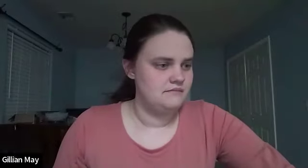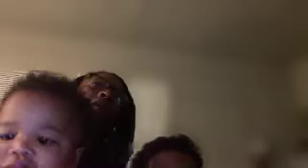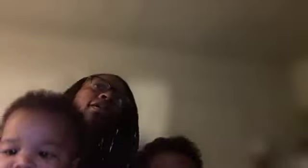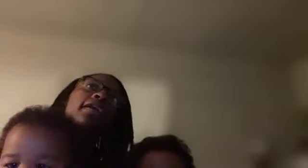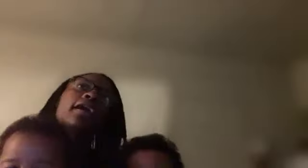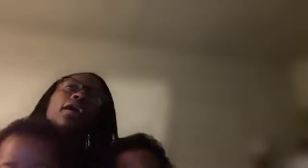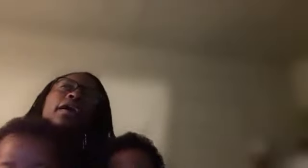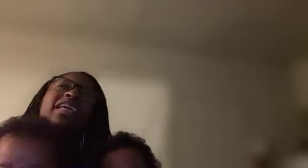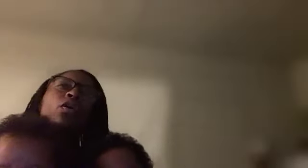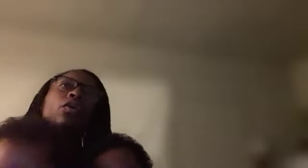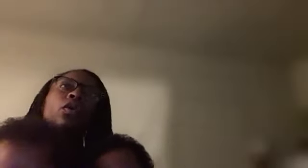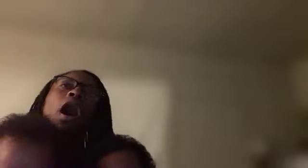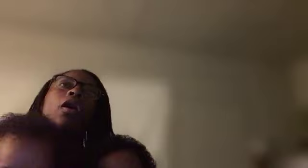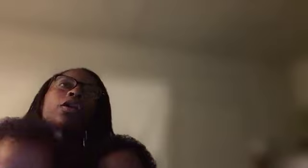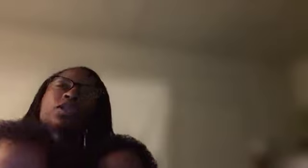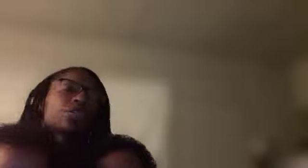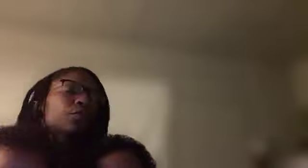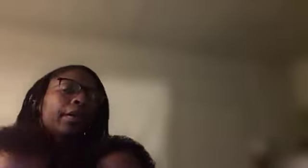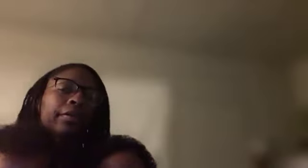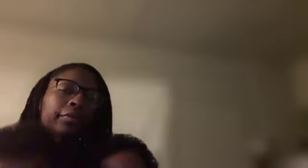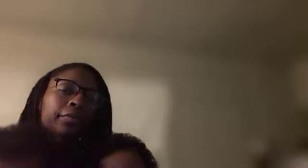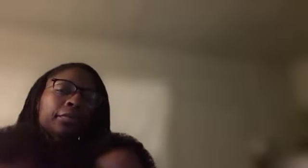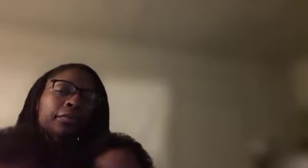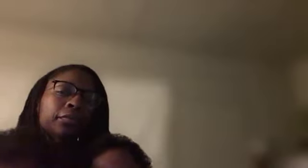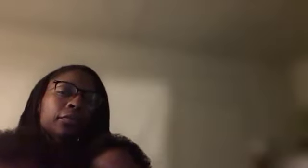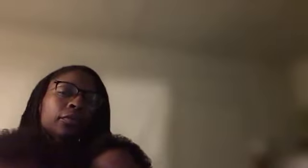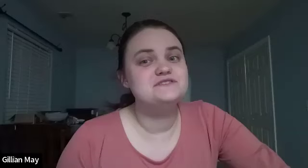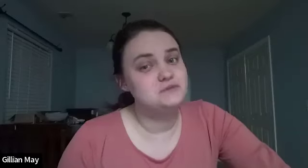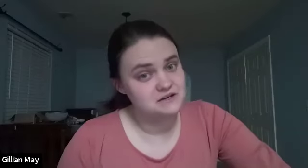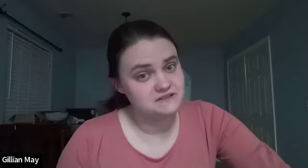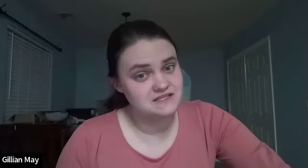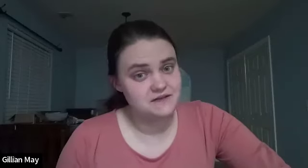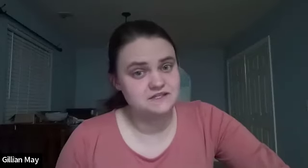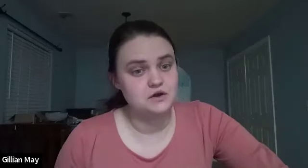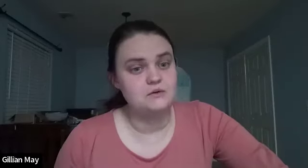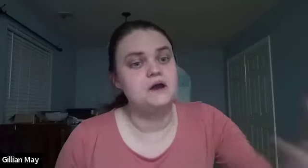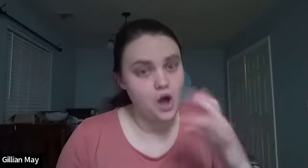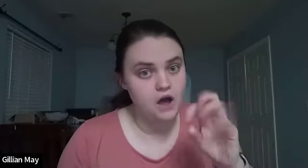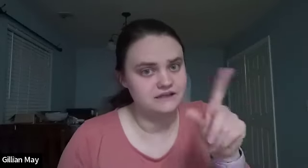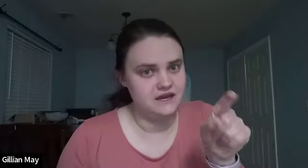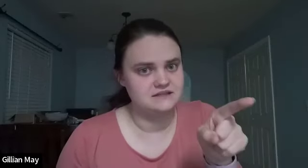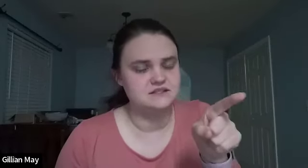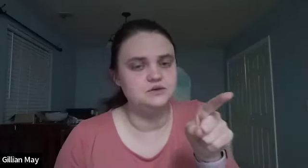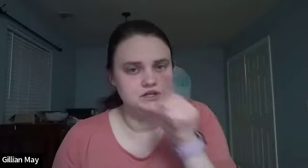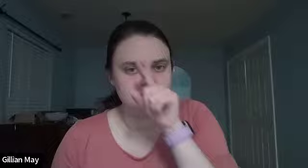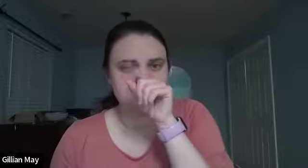wanted to say eagle or hawk, you would just do bird. So eagle does have its own, but hawk, yes, you would use the